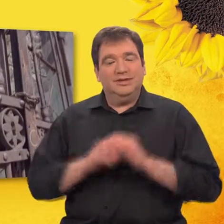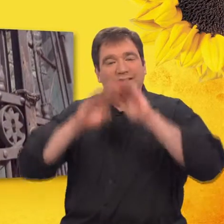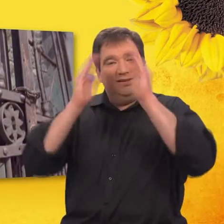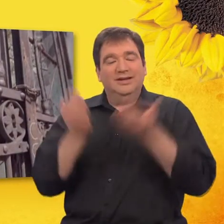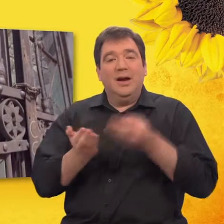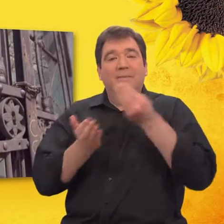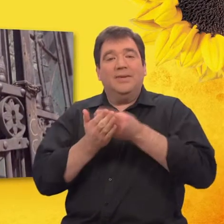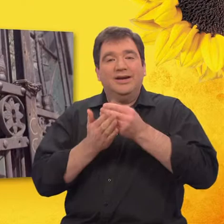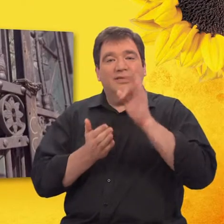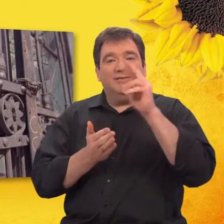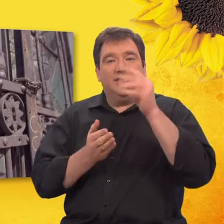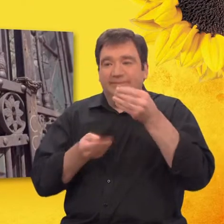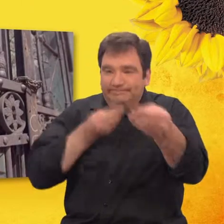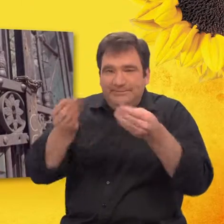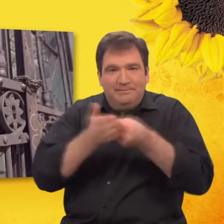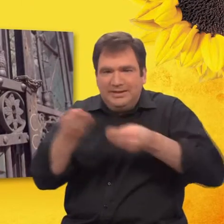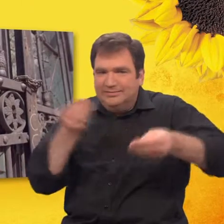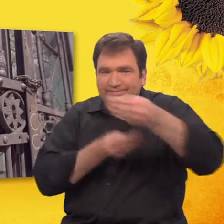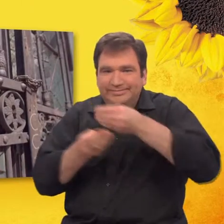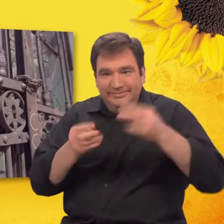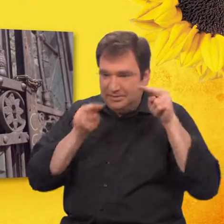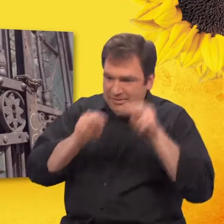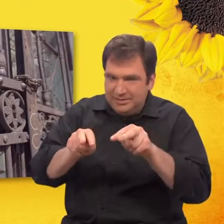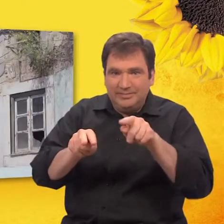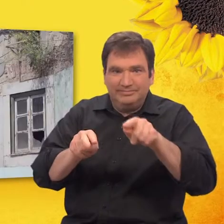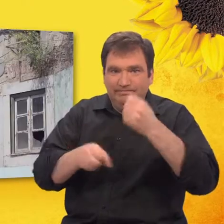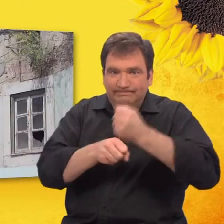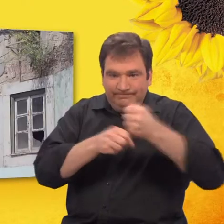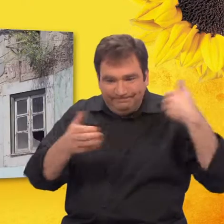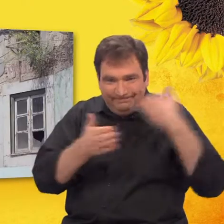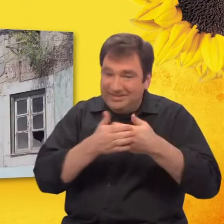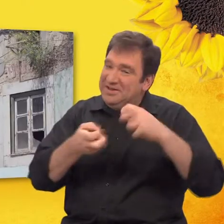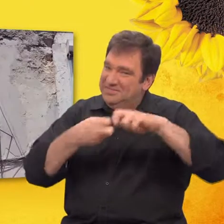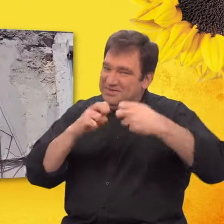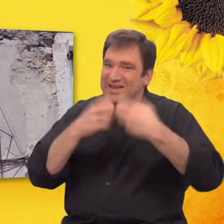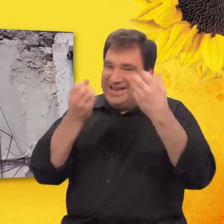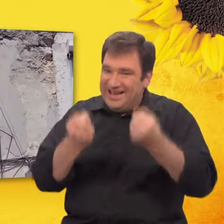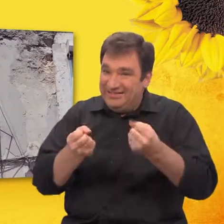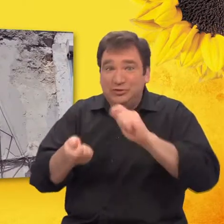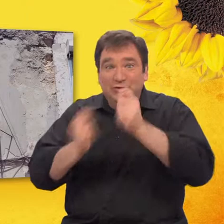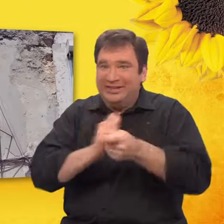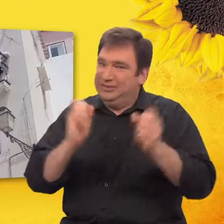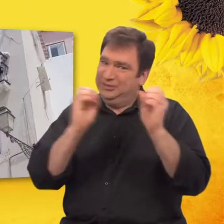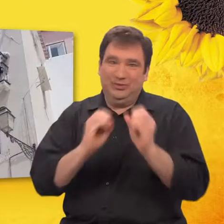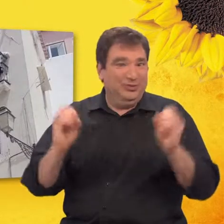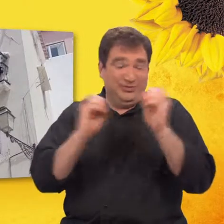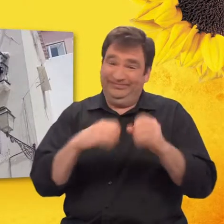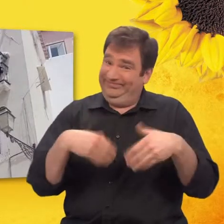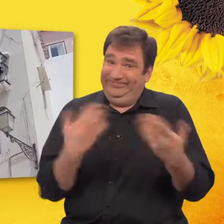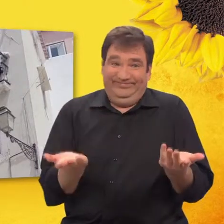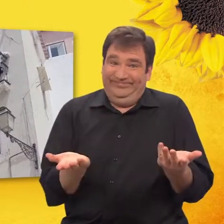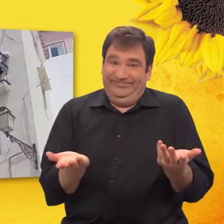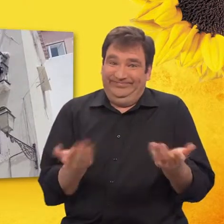The International Monetary Fund has come to admit their mistakes when assessing the strategy already in place, but up until